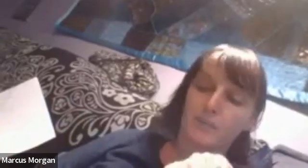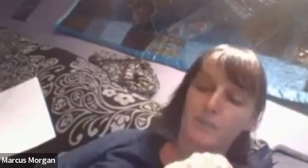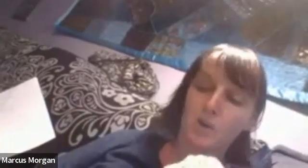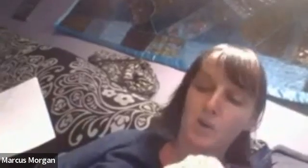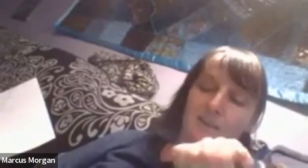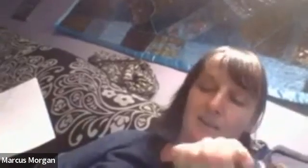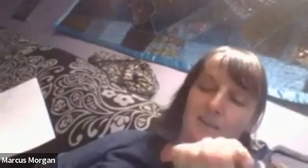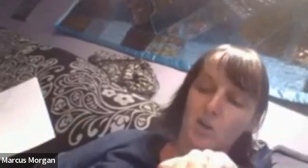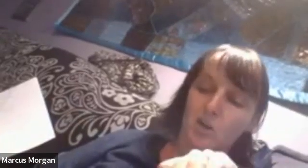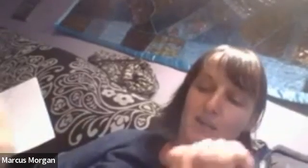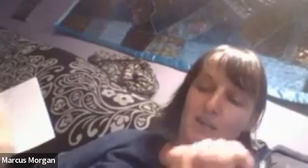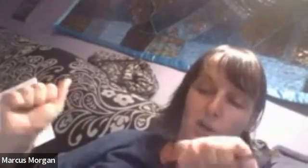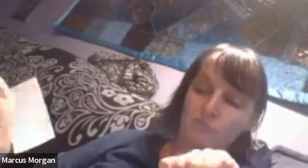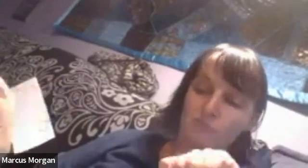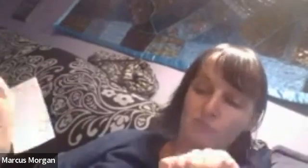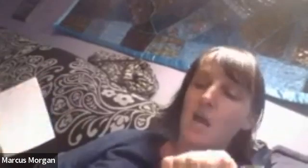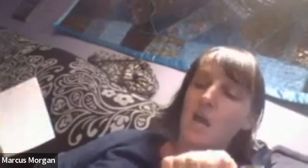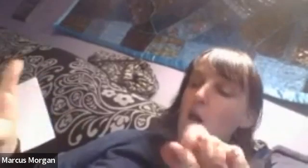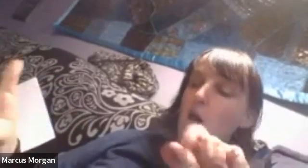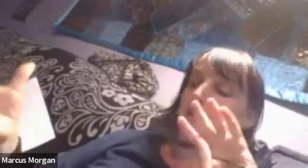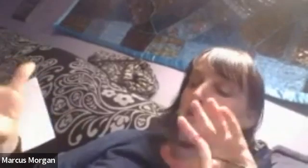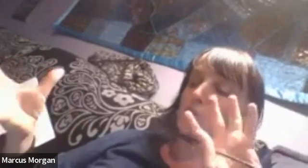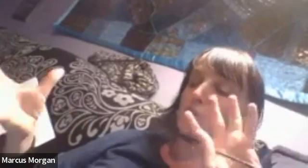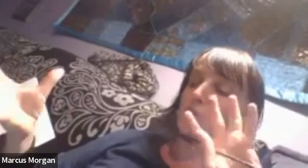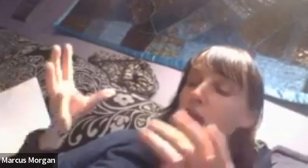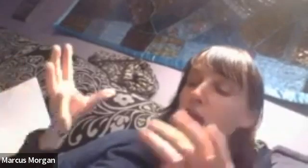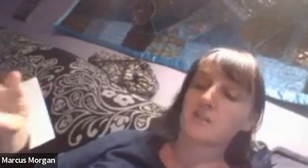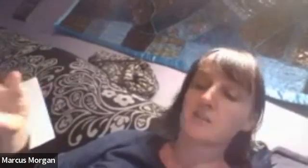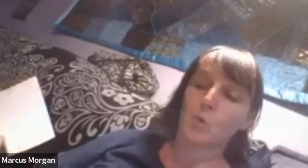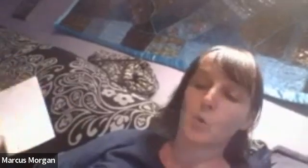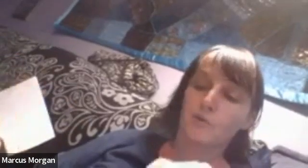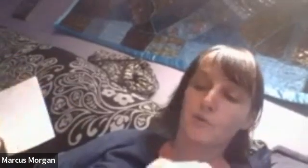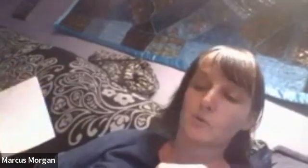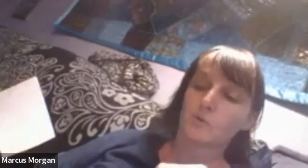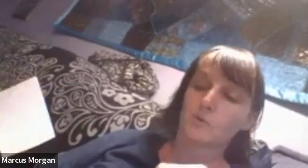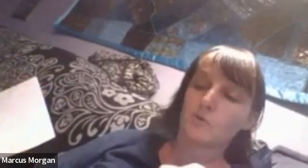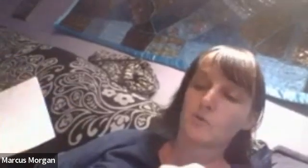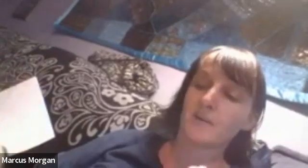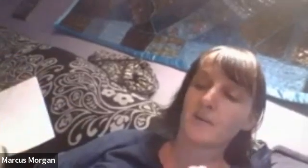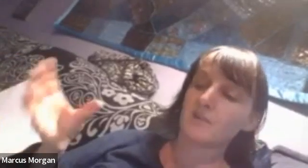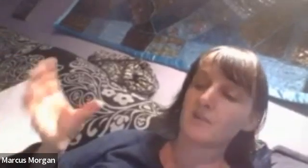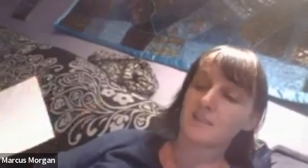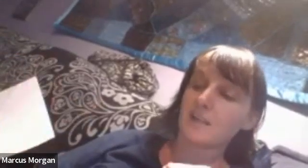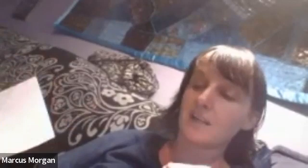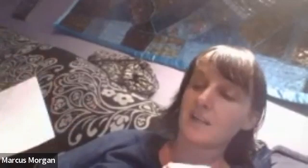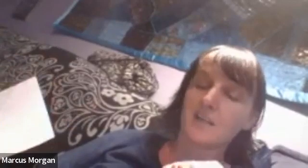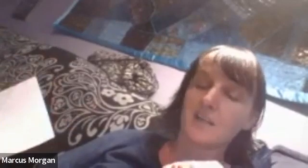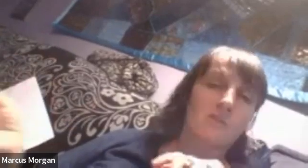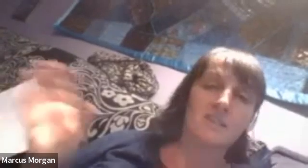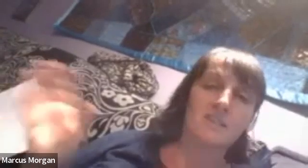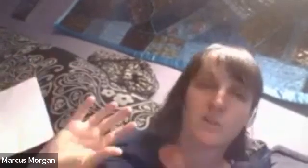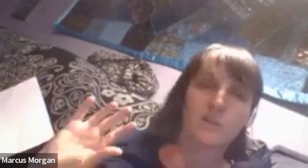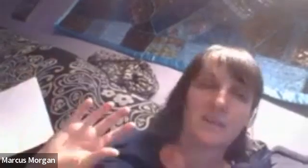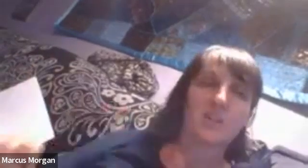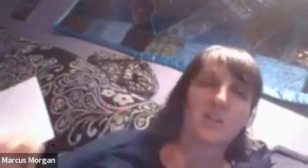rights, their deaf-blind rights, their deaf rights, their blind rights, to ask for support from adult social care. If there's a risk to